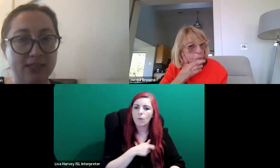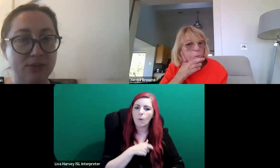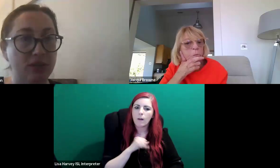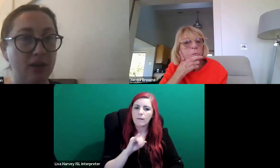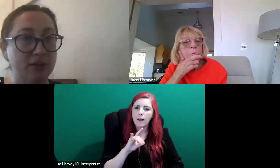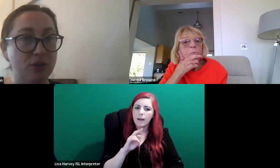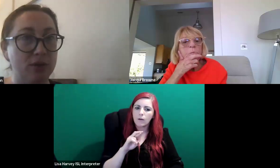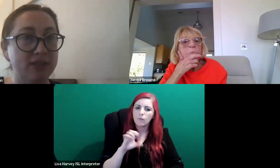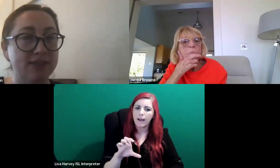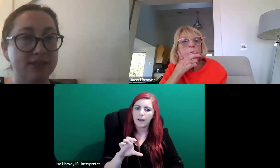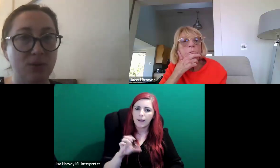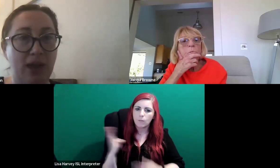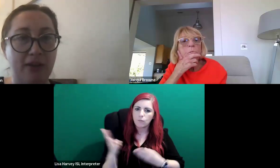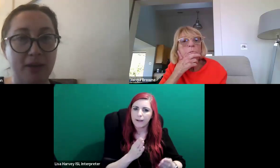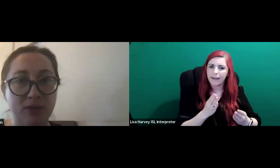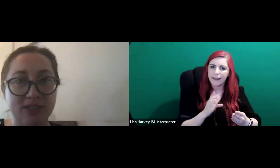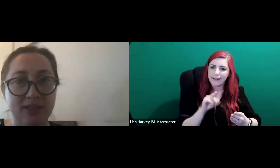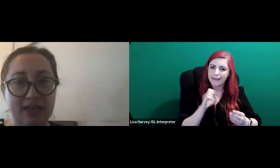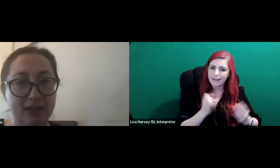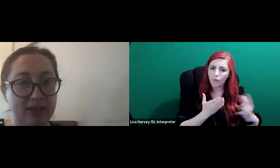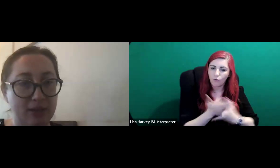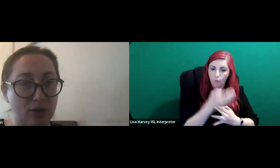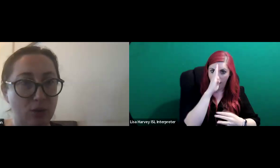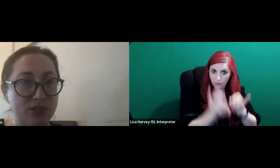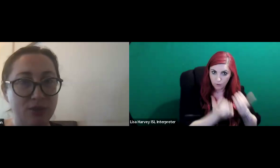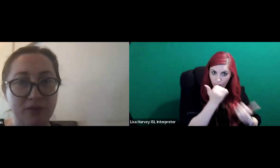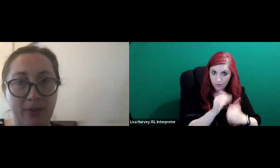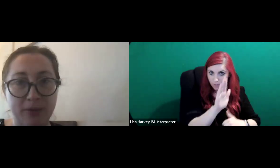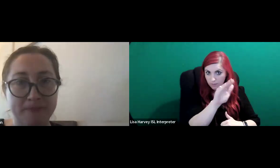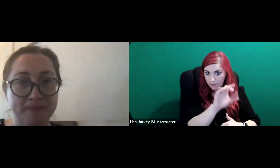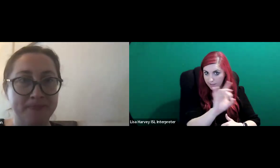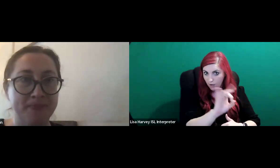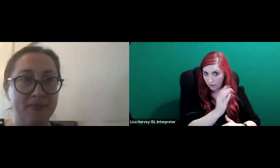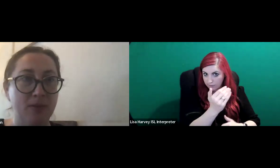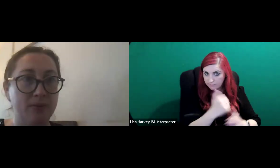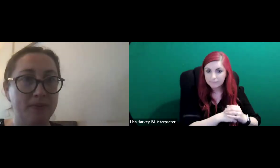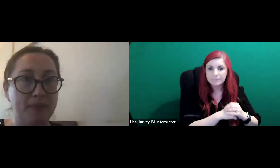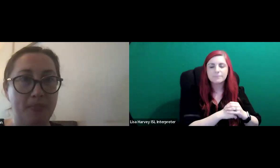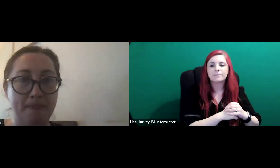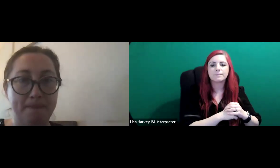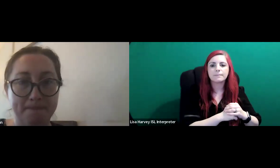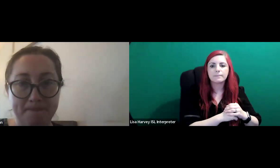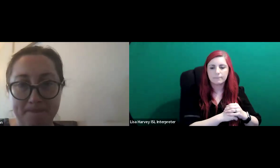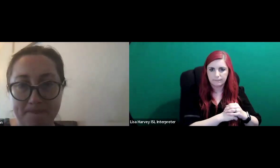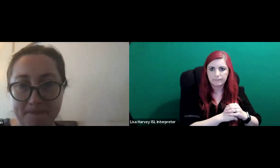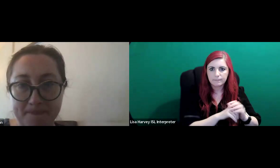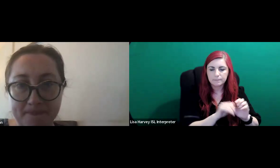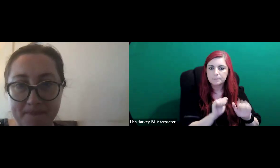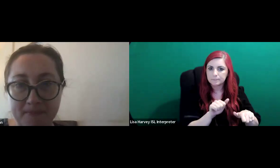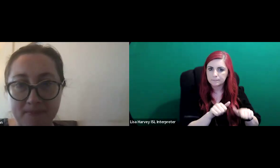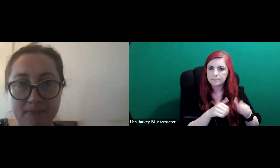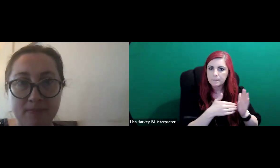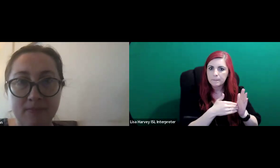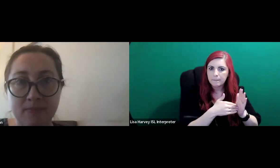bringing a case through the Irish courts. So Karen, I'm going to go to you for that one. Yeah, thanks for